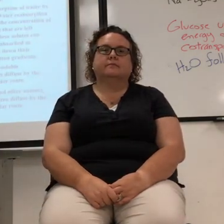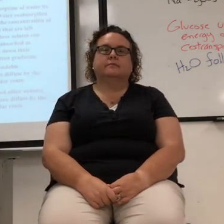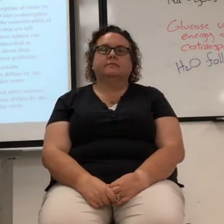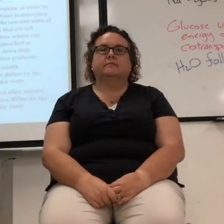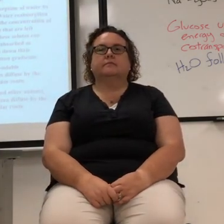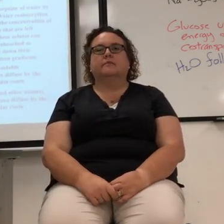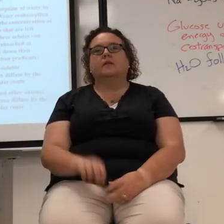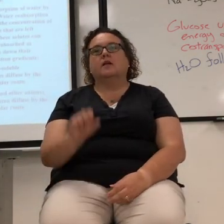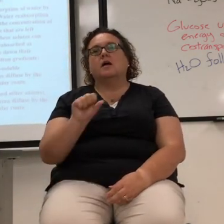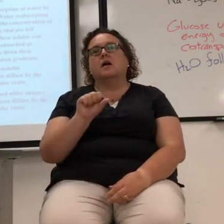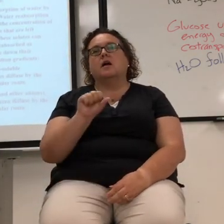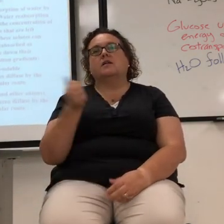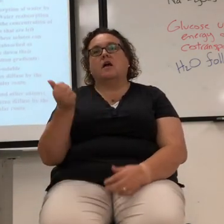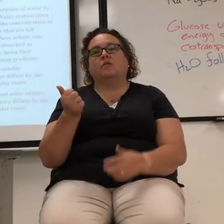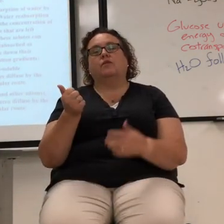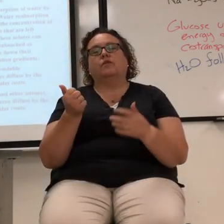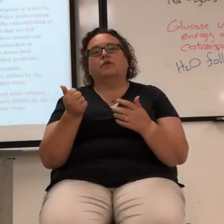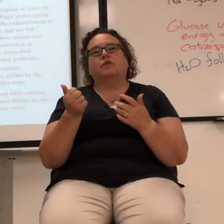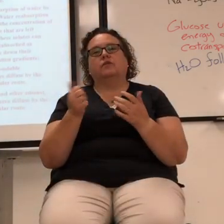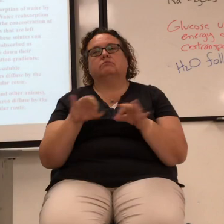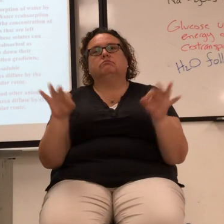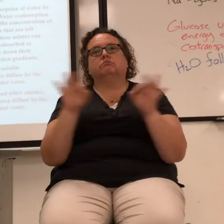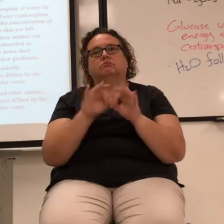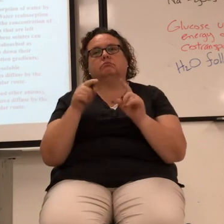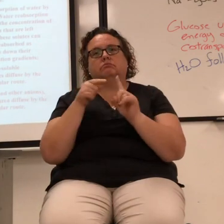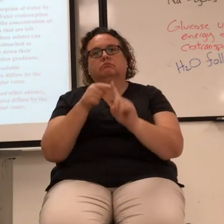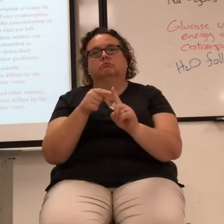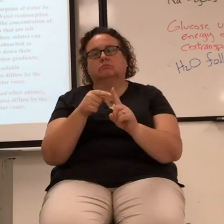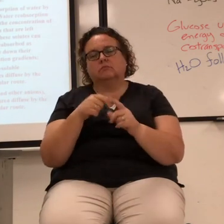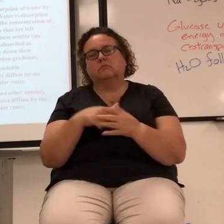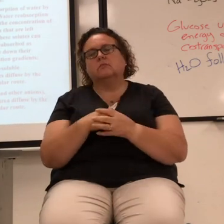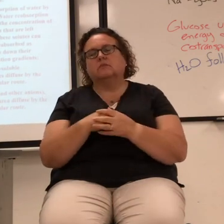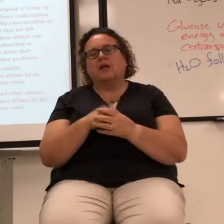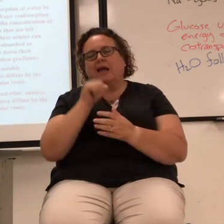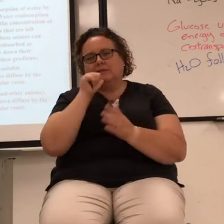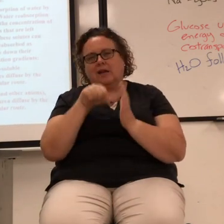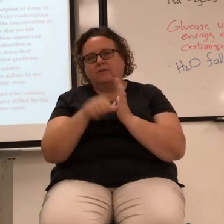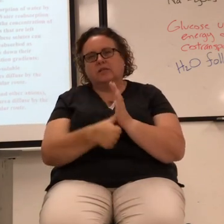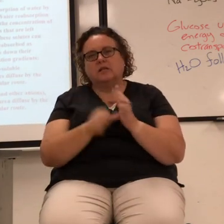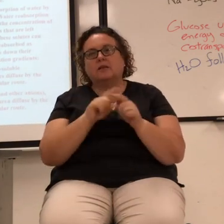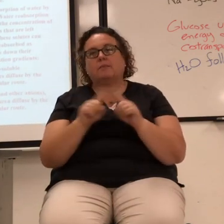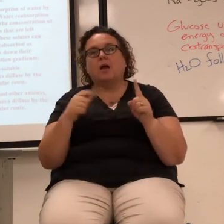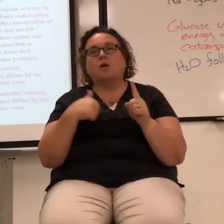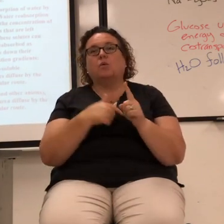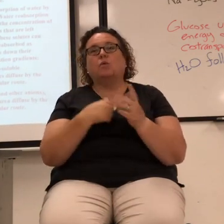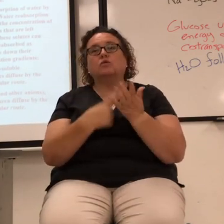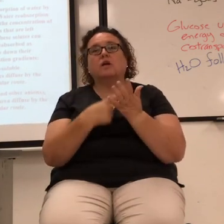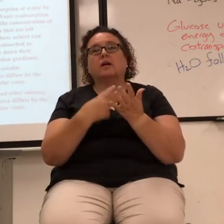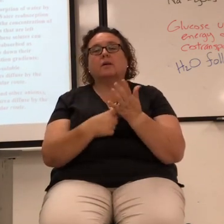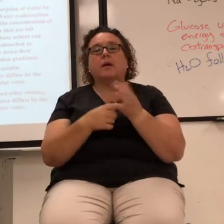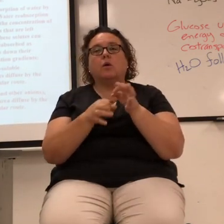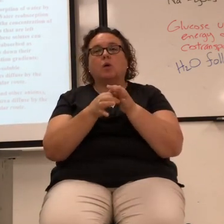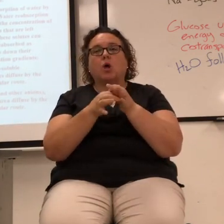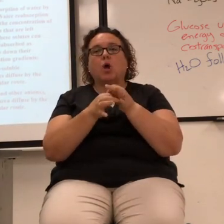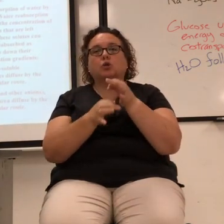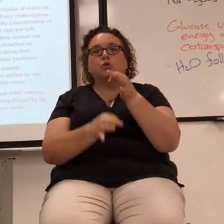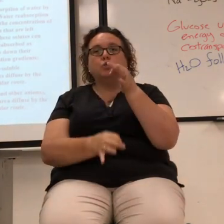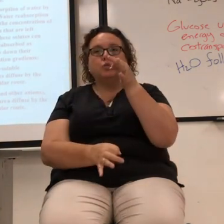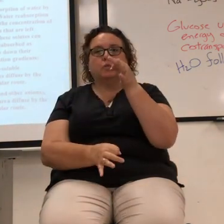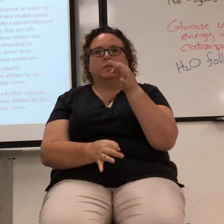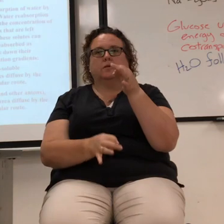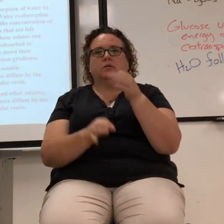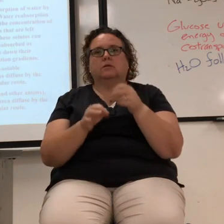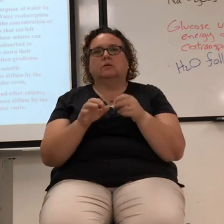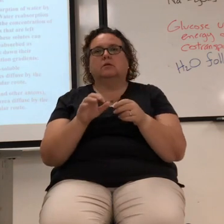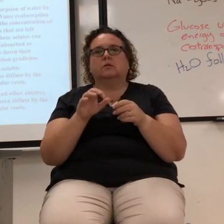Another thing to point out, I didn't emphasize it, but we're talking about a tube lined with all of these